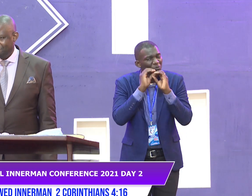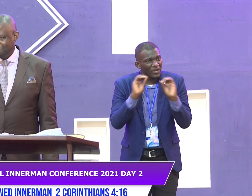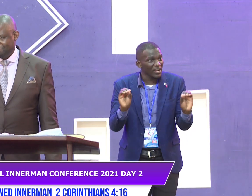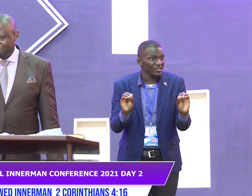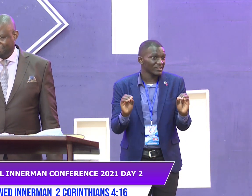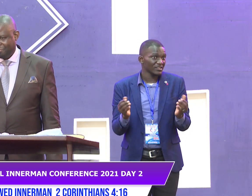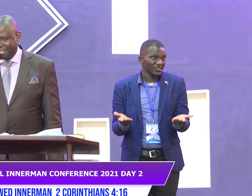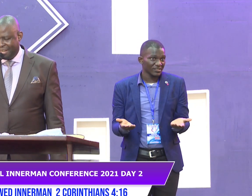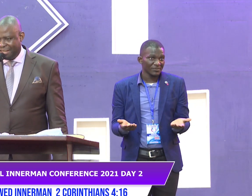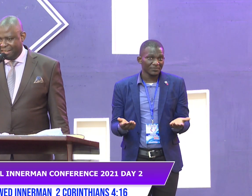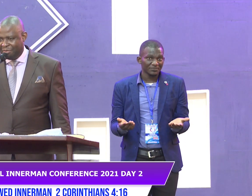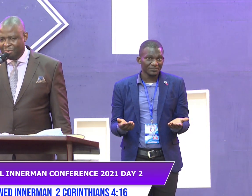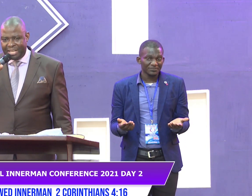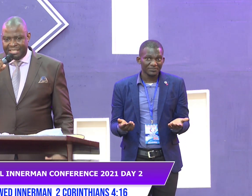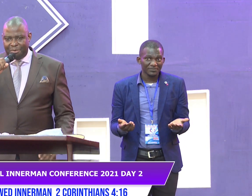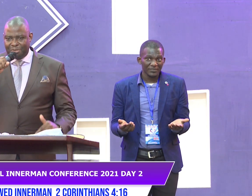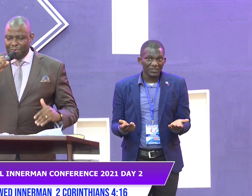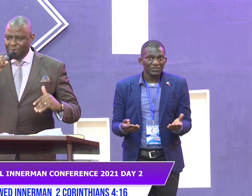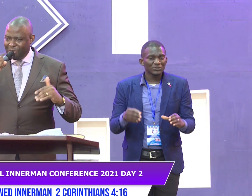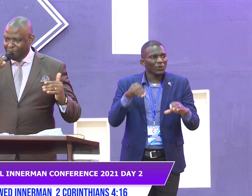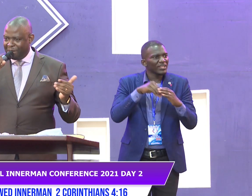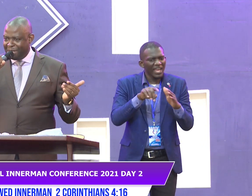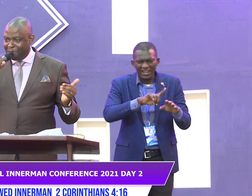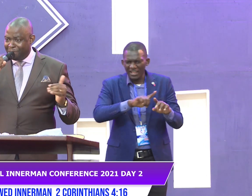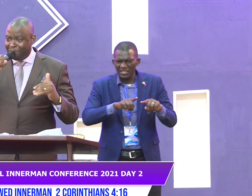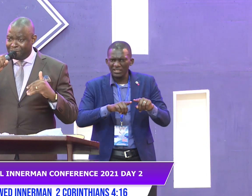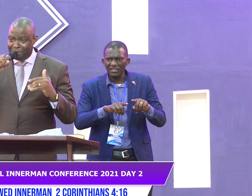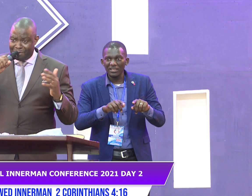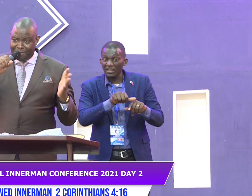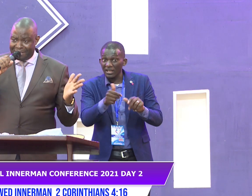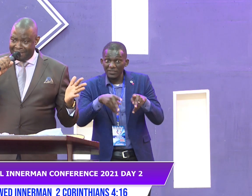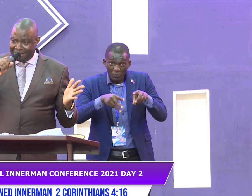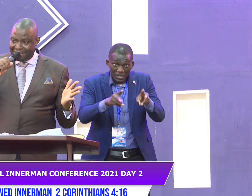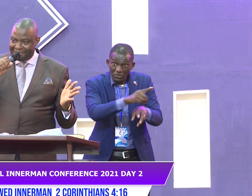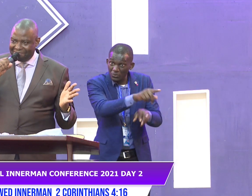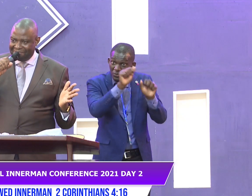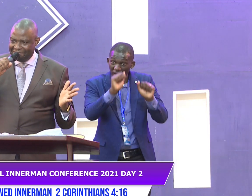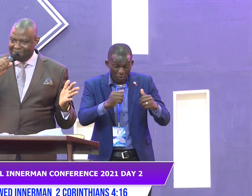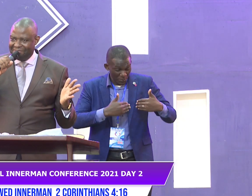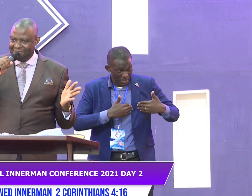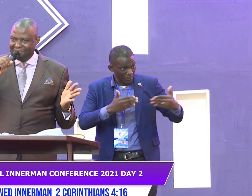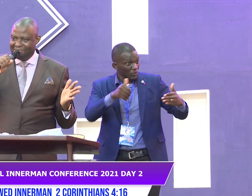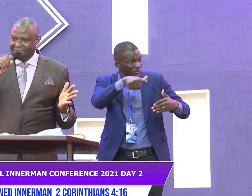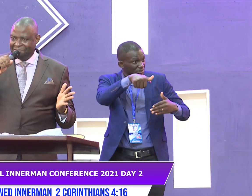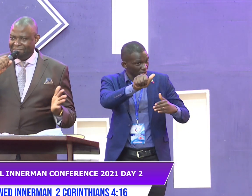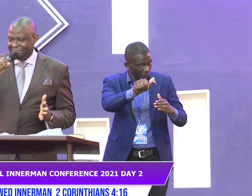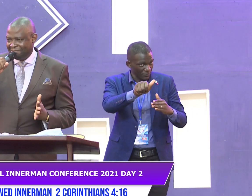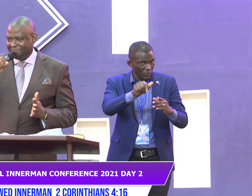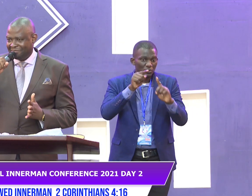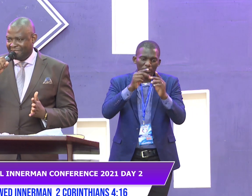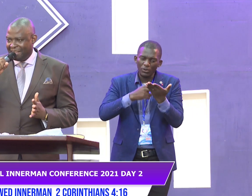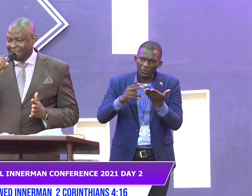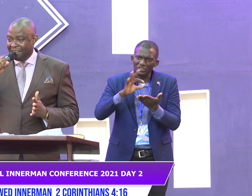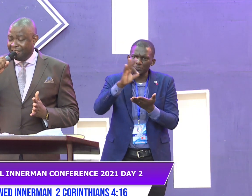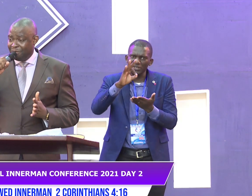even tell that really I don't have what to eat today. In another way, you can even open up